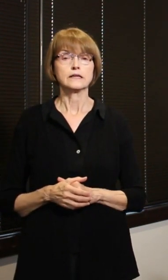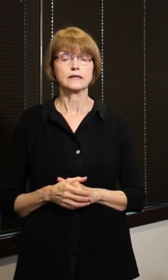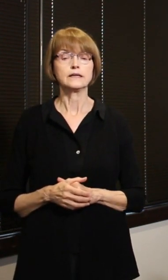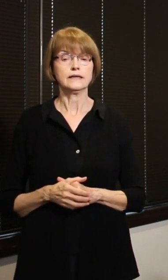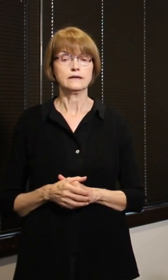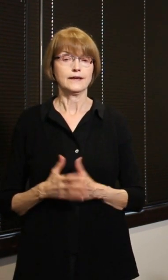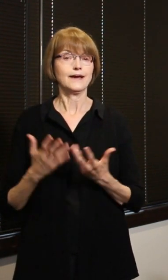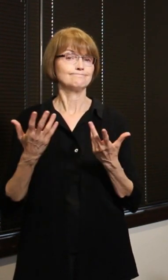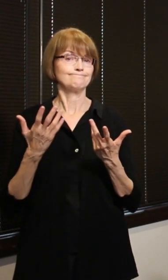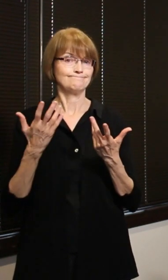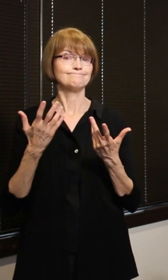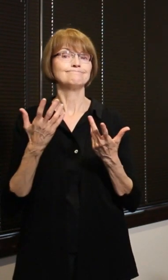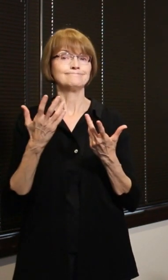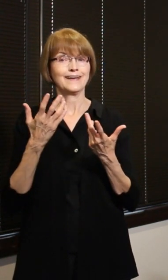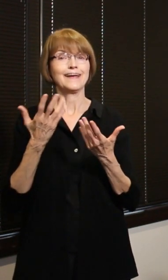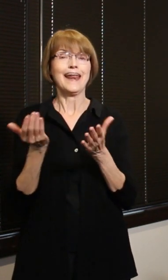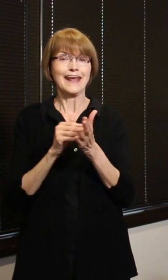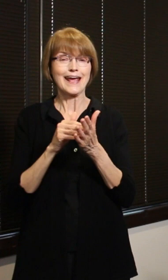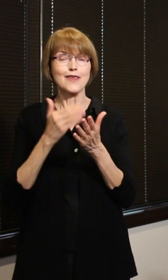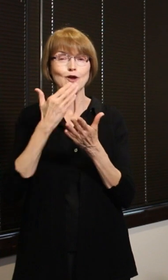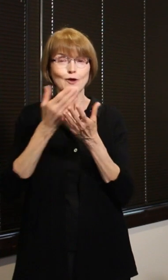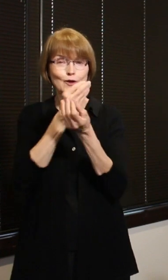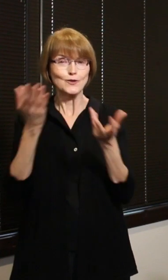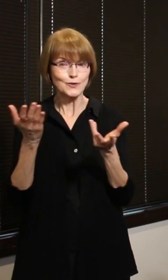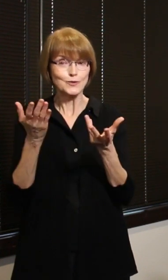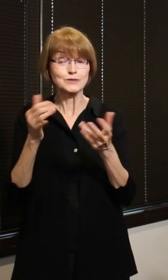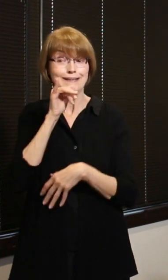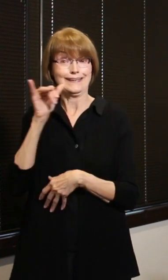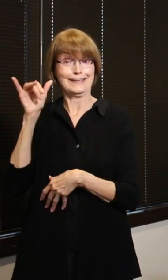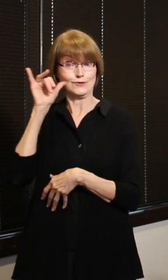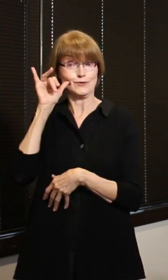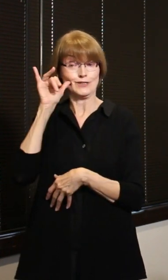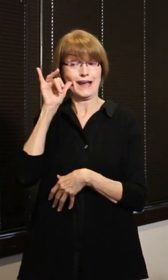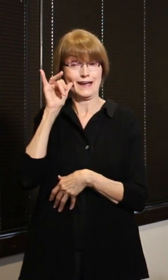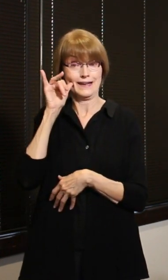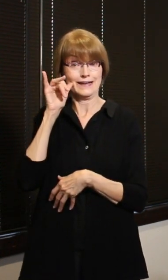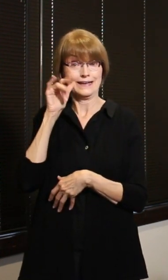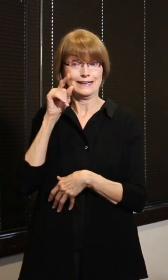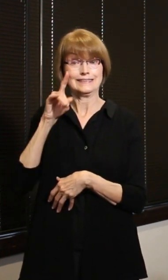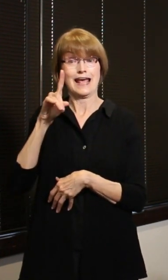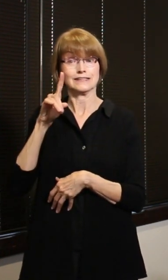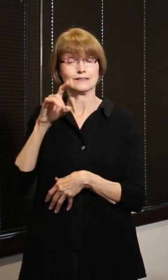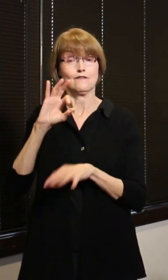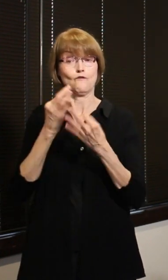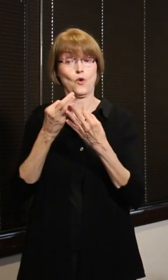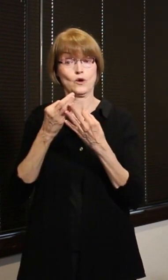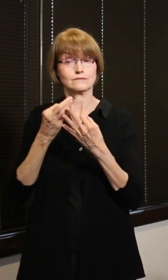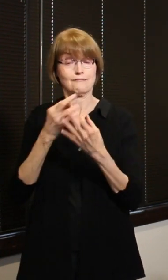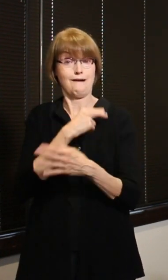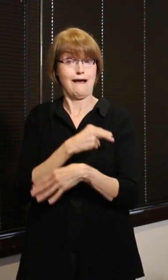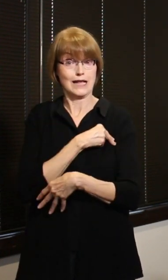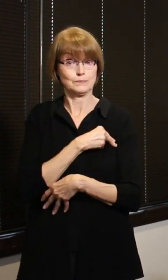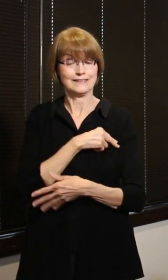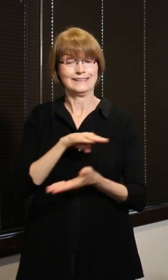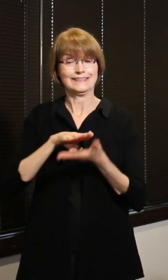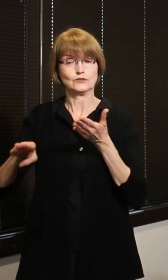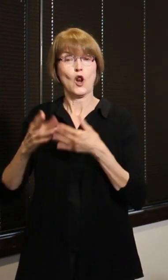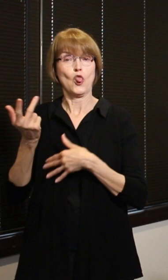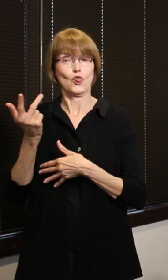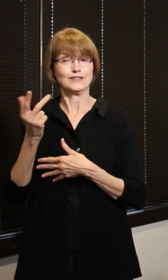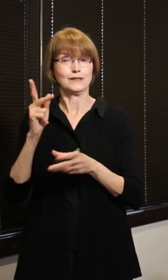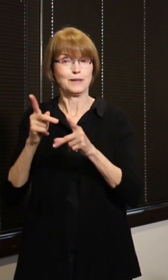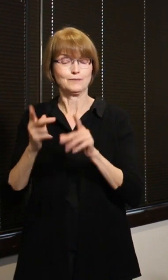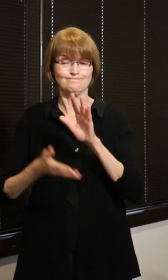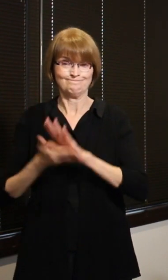And as usual, it's time for our good news slide. Yesterday, our task force healthcare systems discharged 13 additional